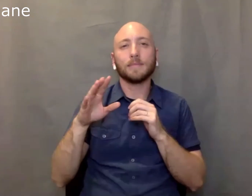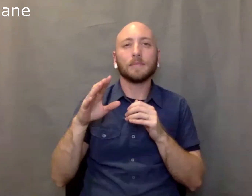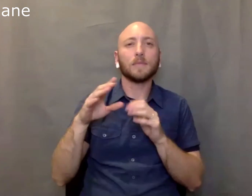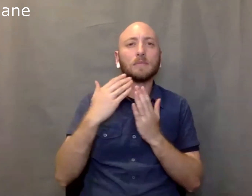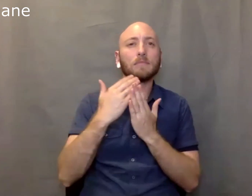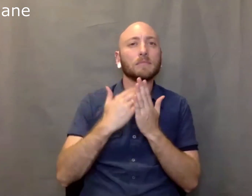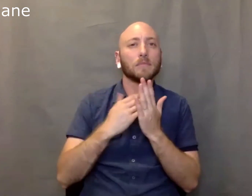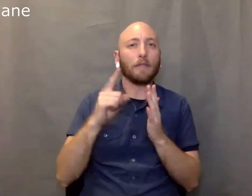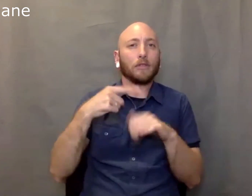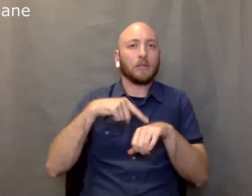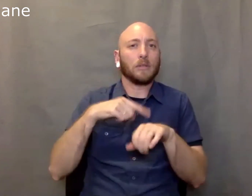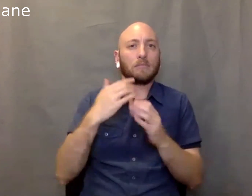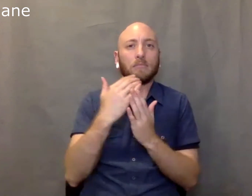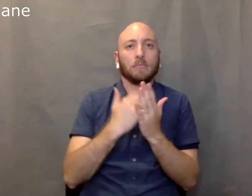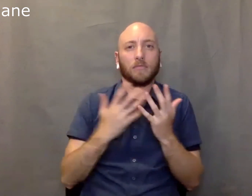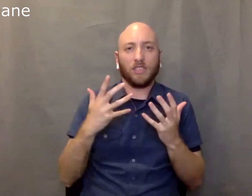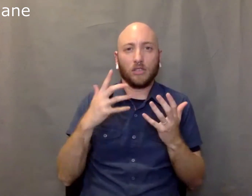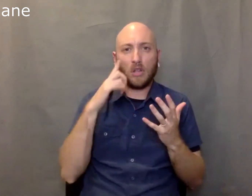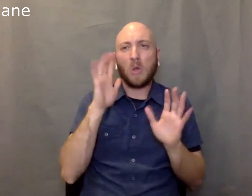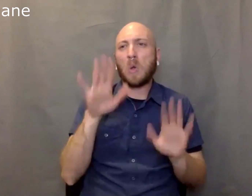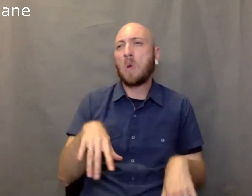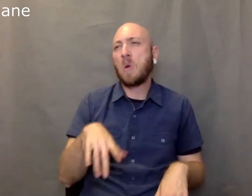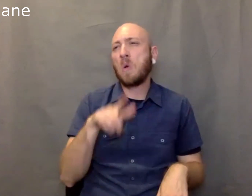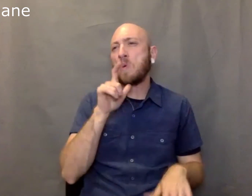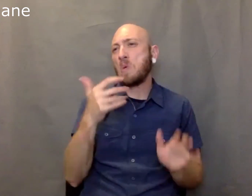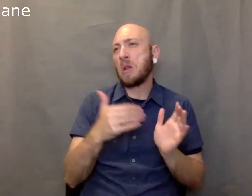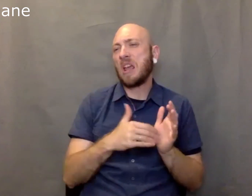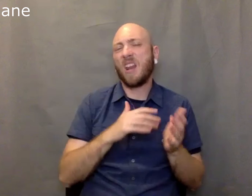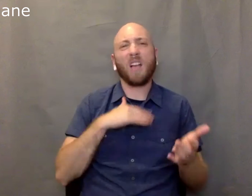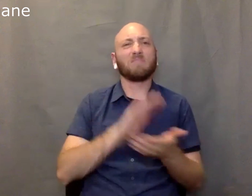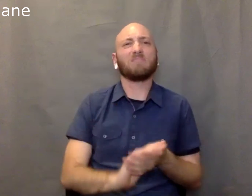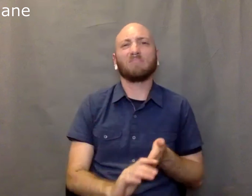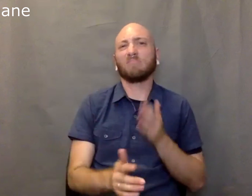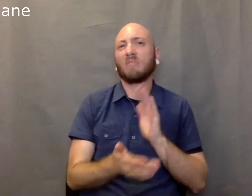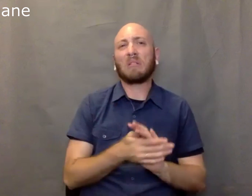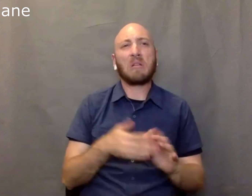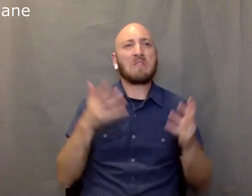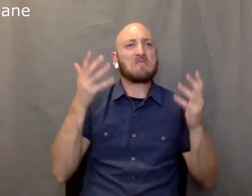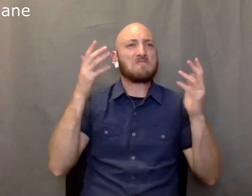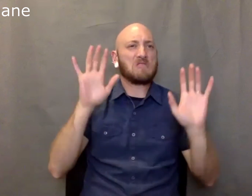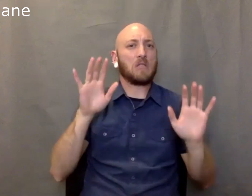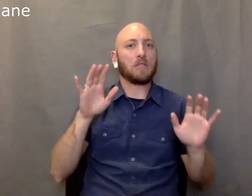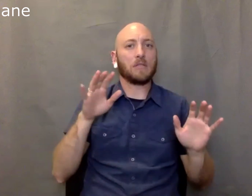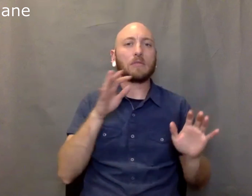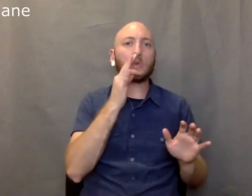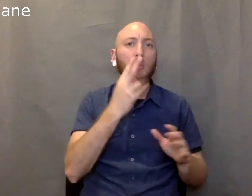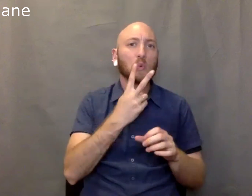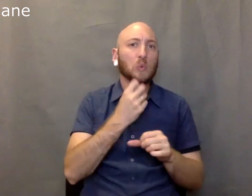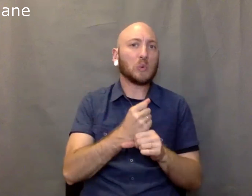and that I don't need to do my steps again. Like I already did them. Like I'm almost at 2 years now. Like it's okay. I haven't drank.